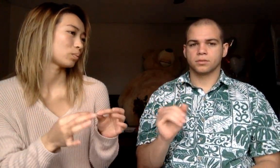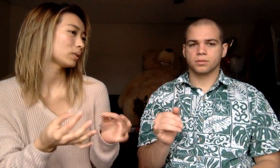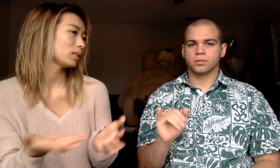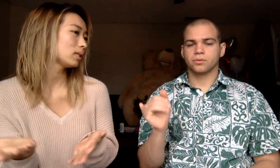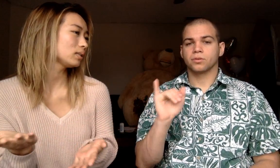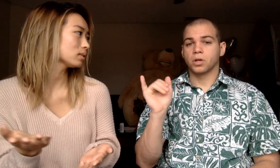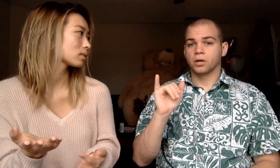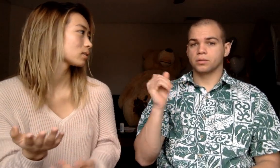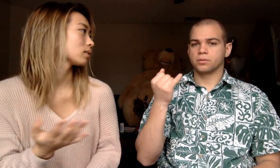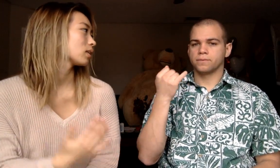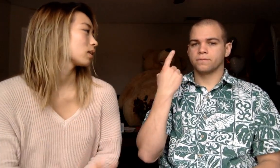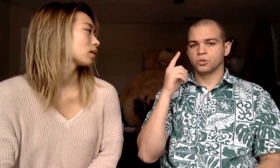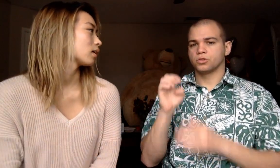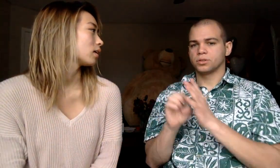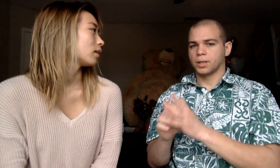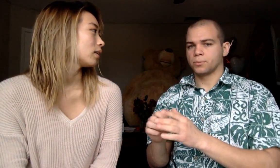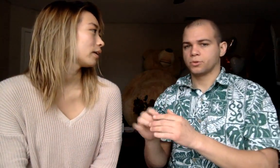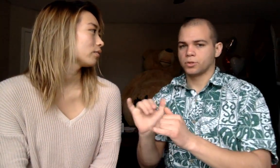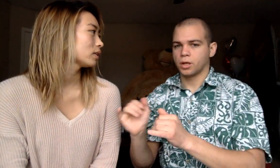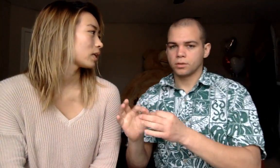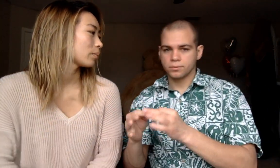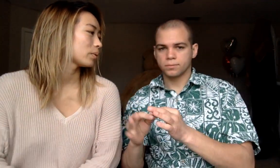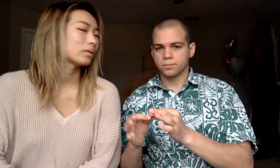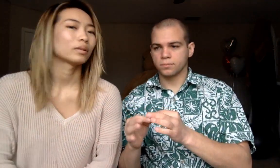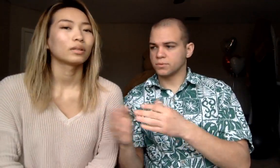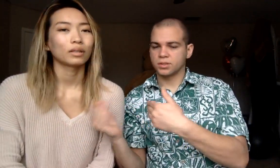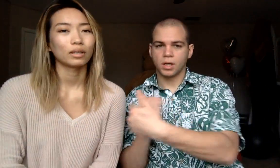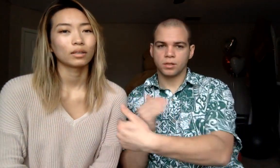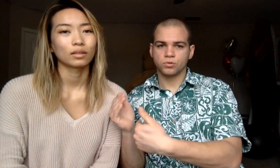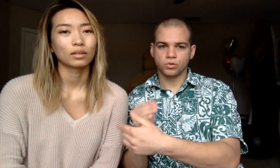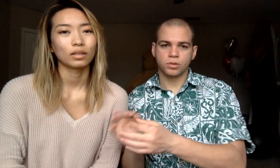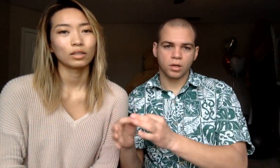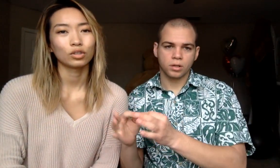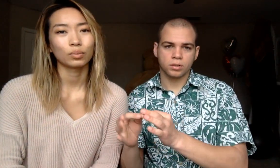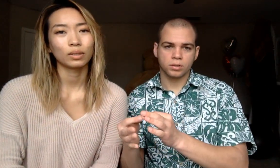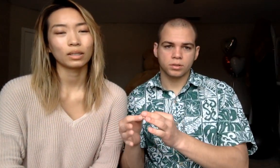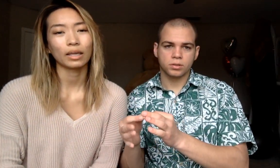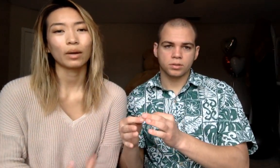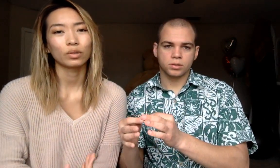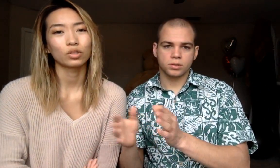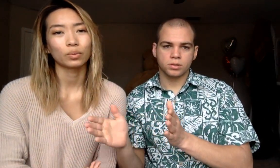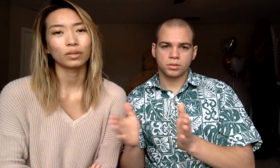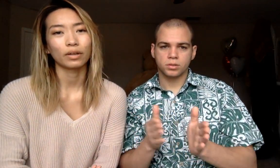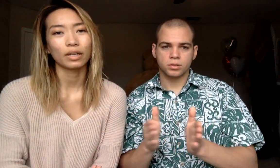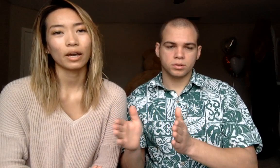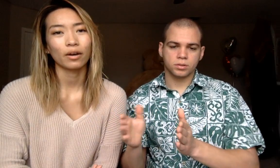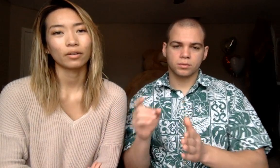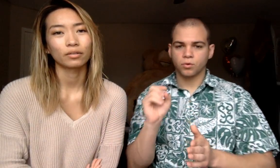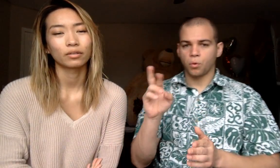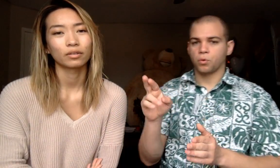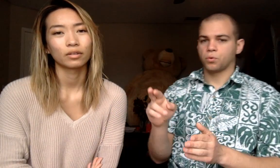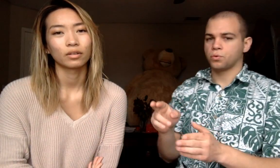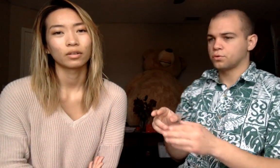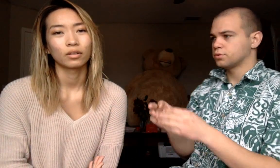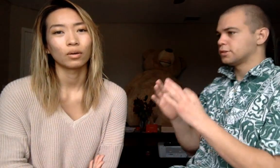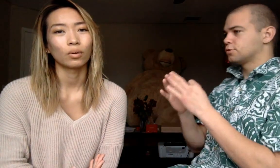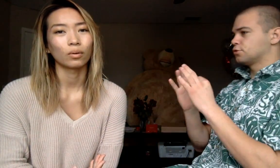things? Like, for example, like interpreting, like how we're interpreting right now,